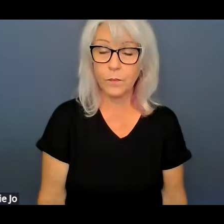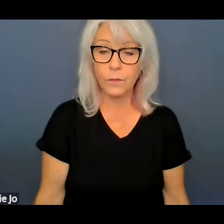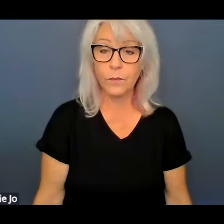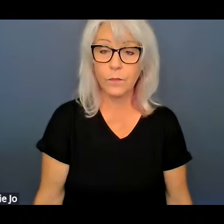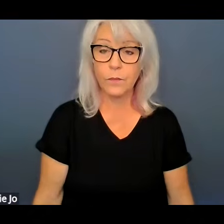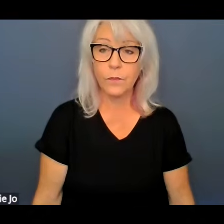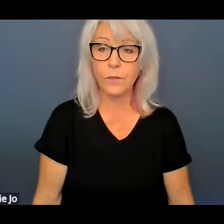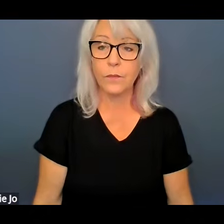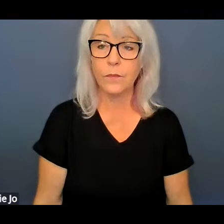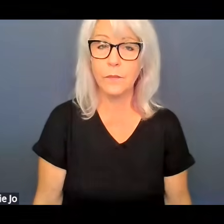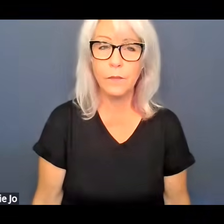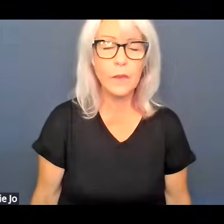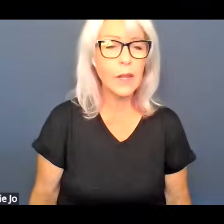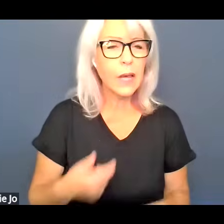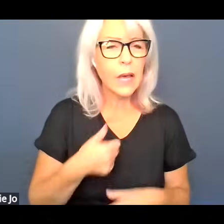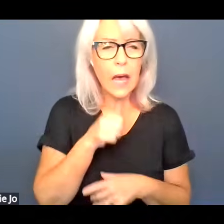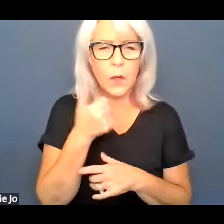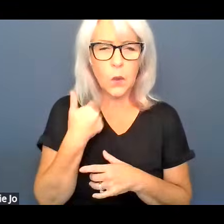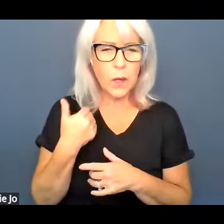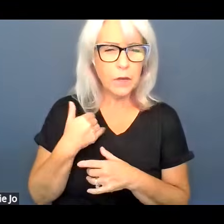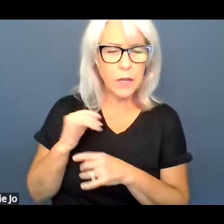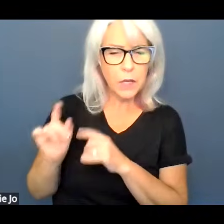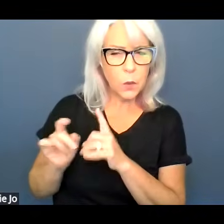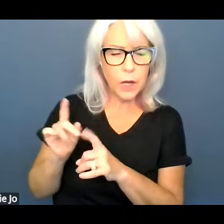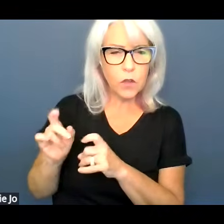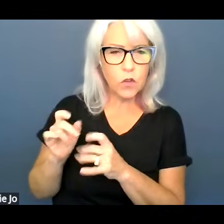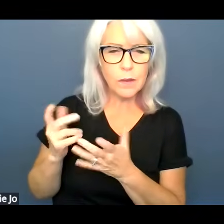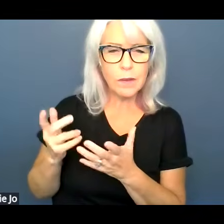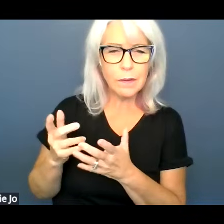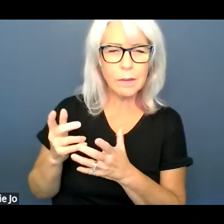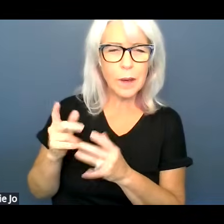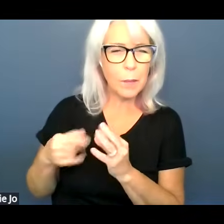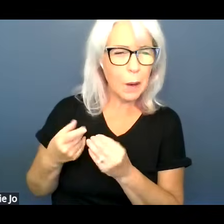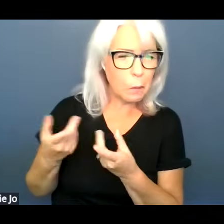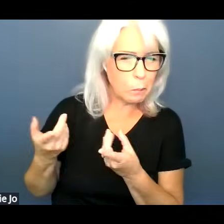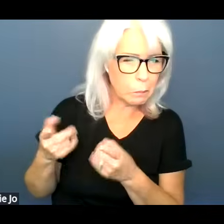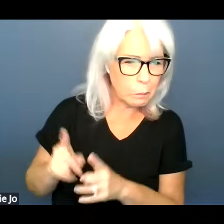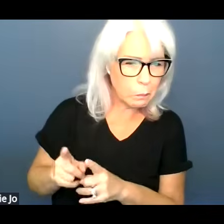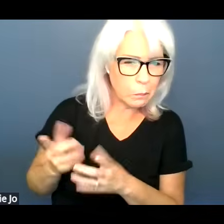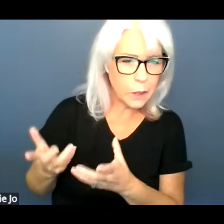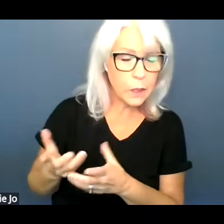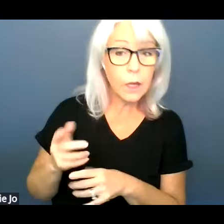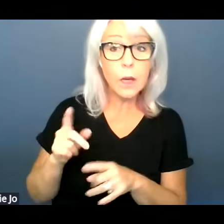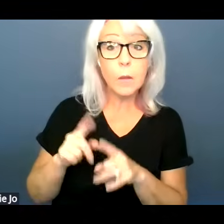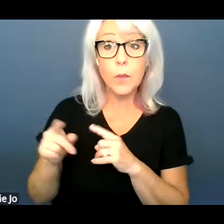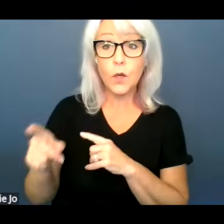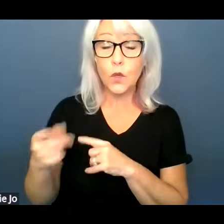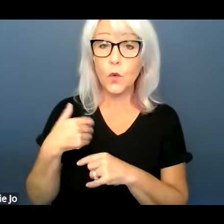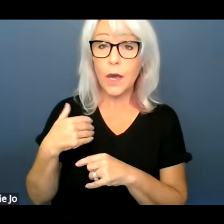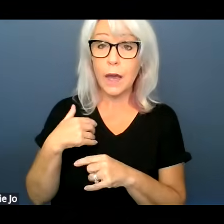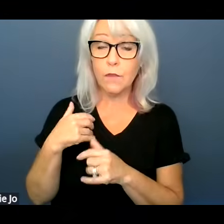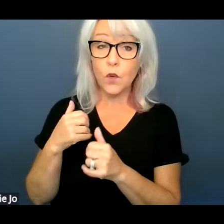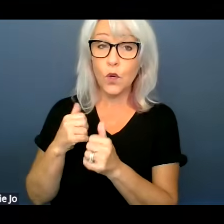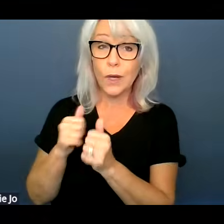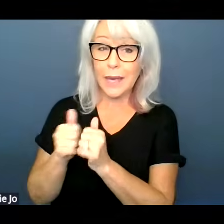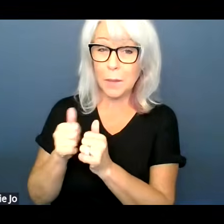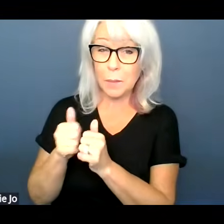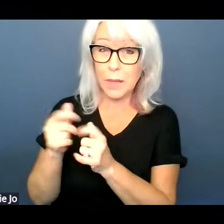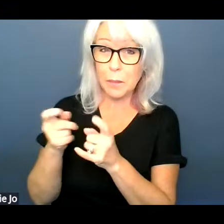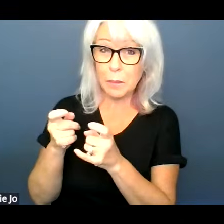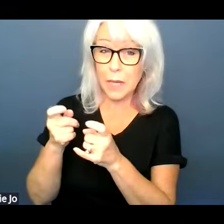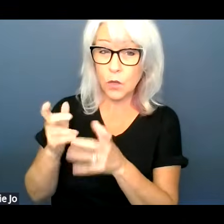I don't have any questions about what happened. I do have a question for you. You have your campaign manager, Jason Chapman, here with you as